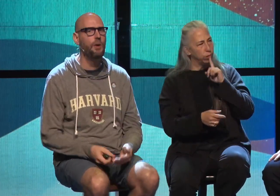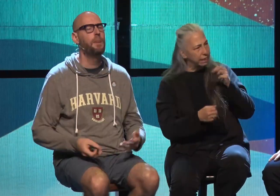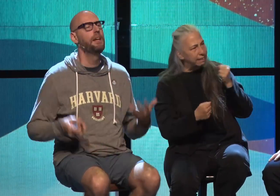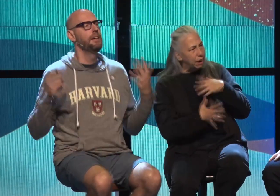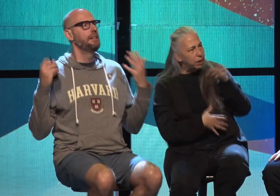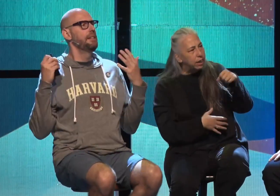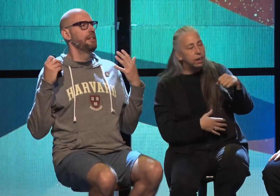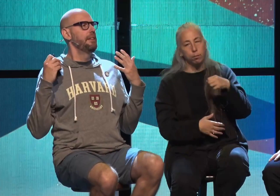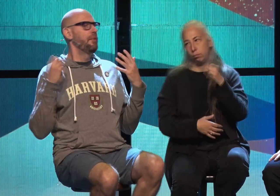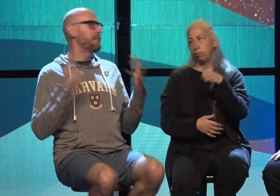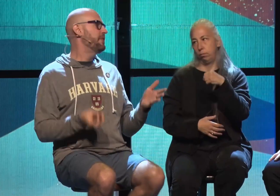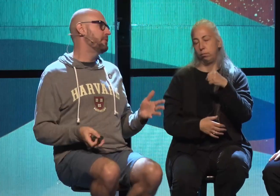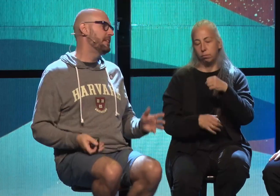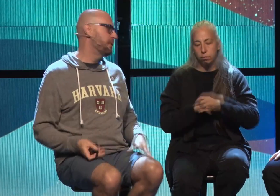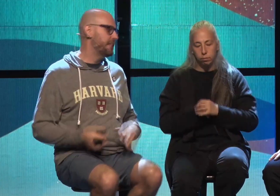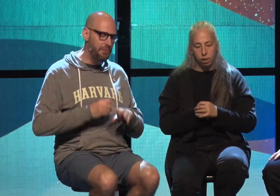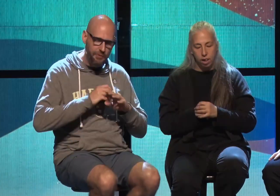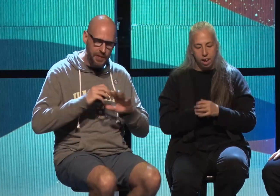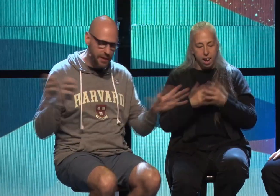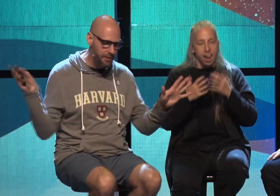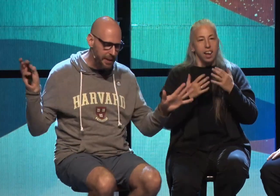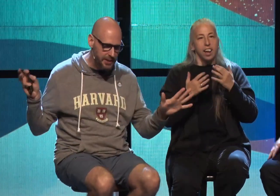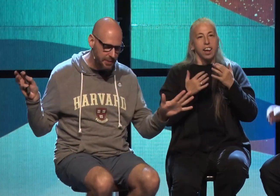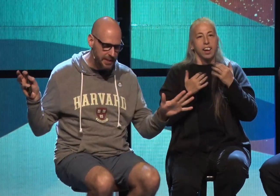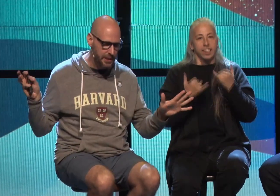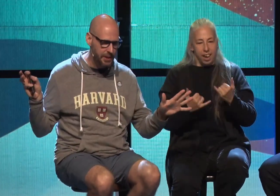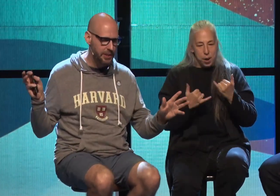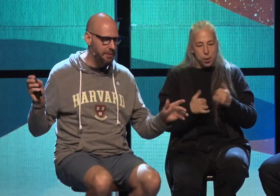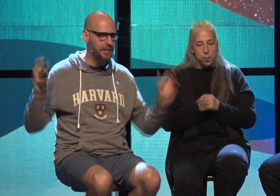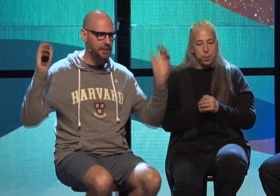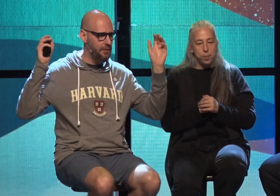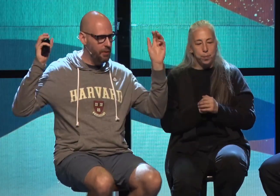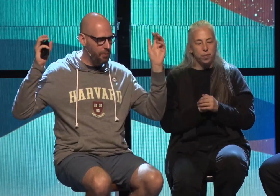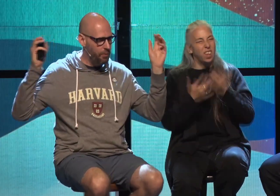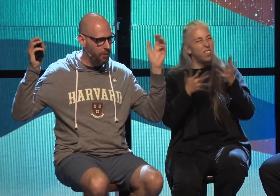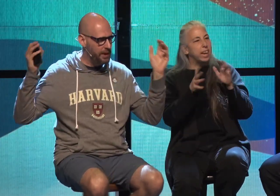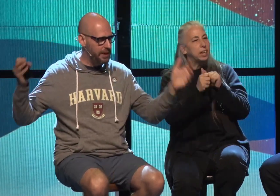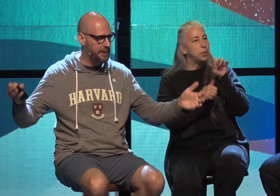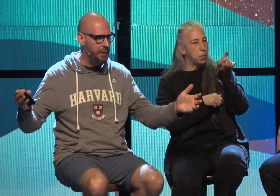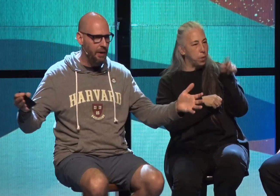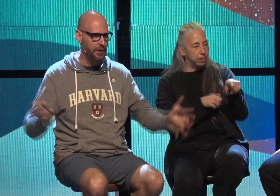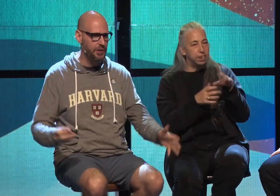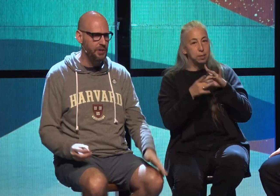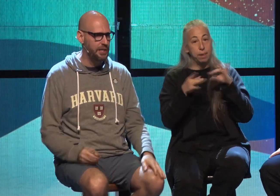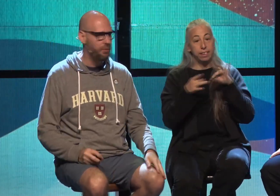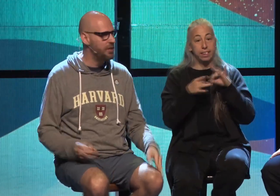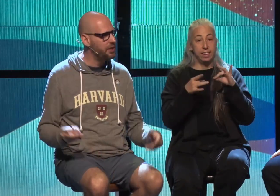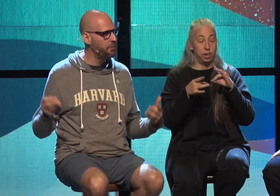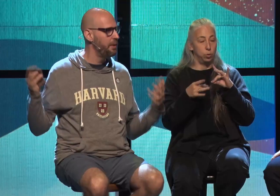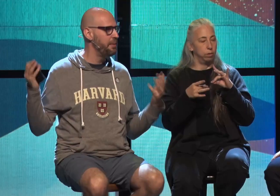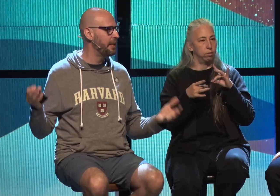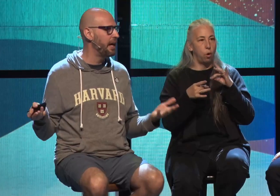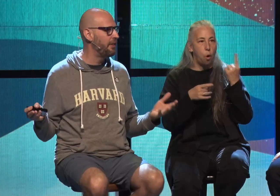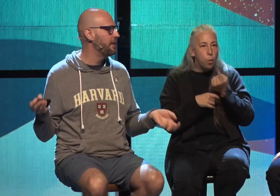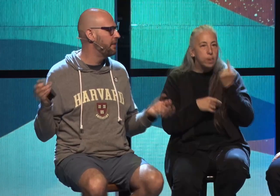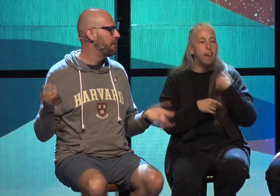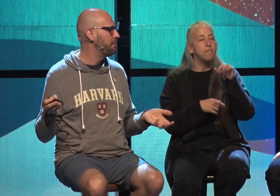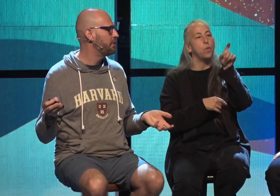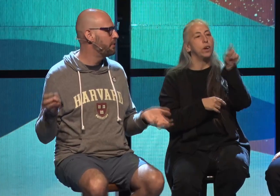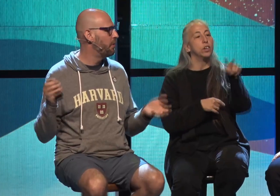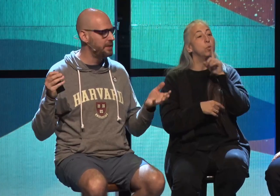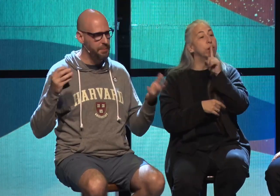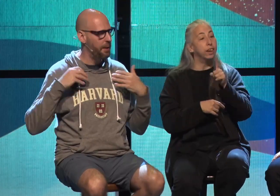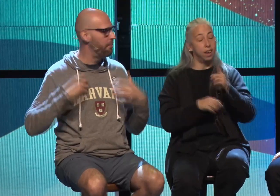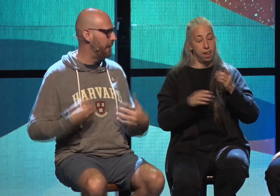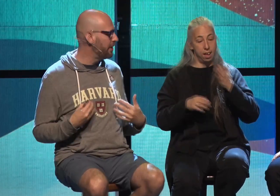those things. So let's finish with this question. Okay. We finish every message with this question because one of the things about our church is that we just want to be a gathering of